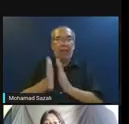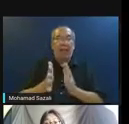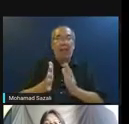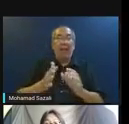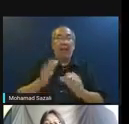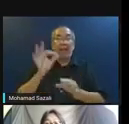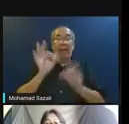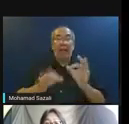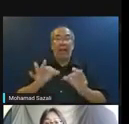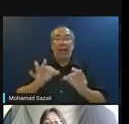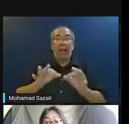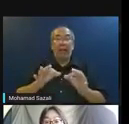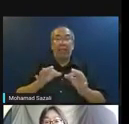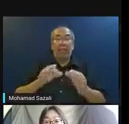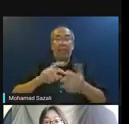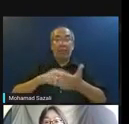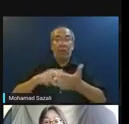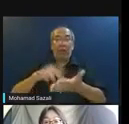So that person,